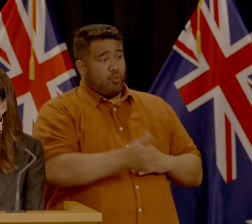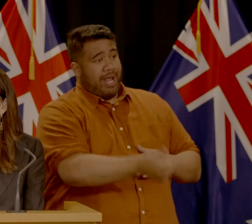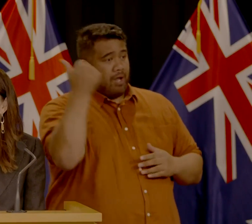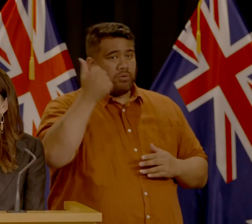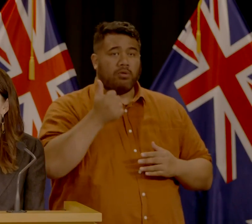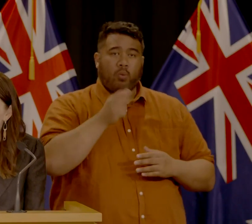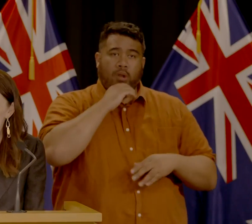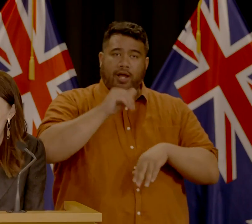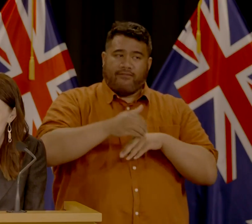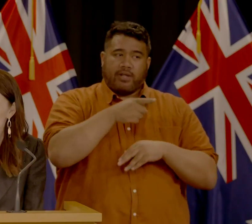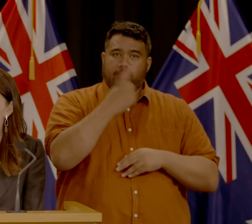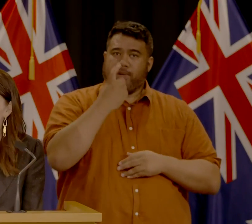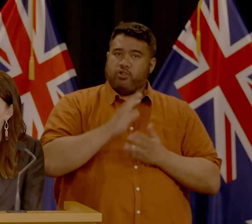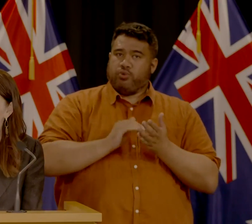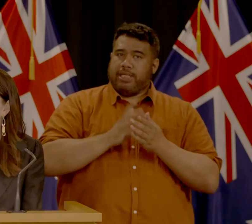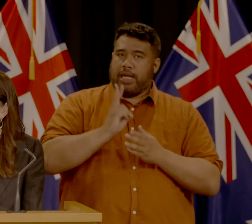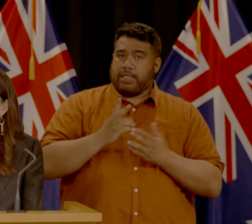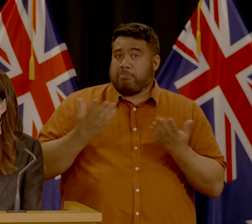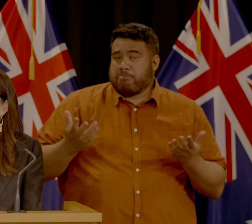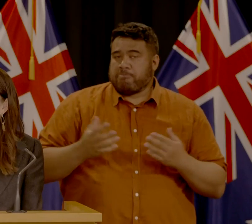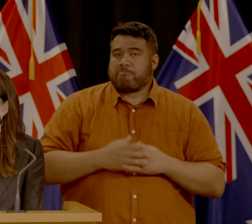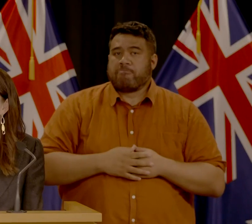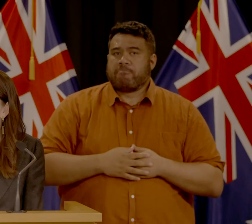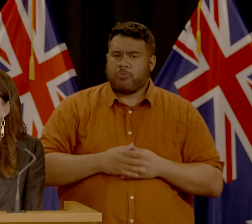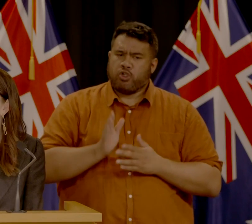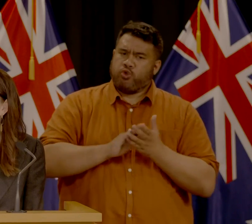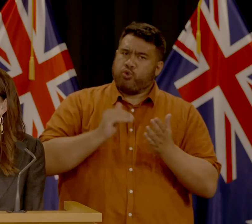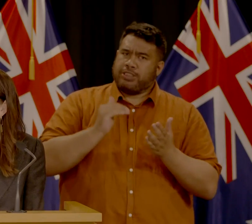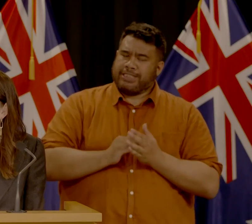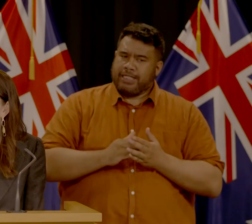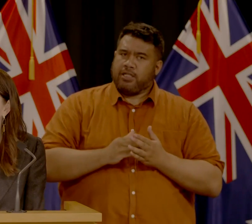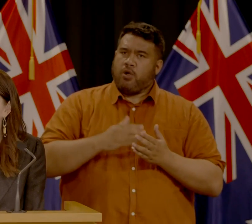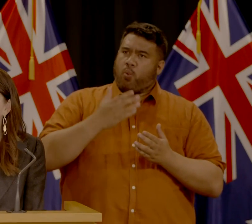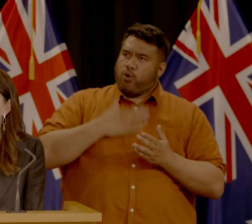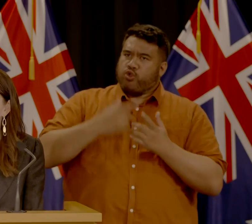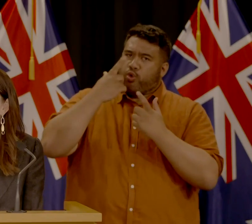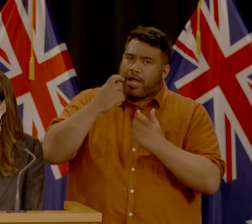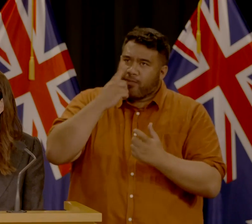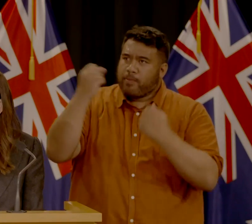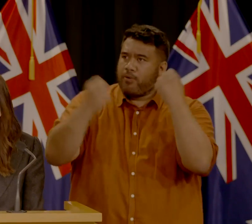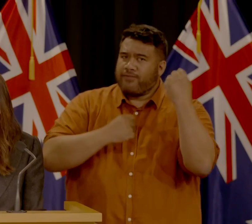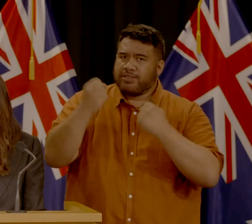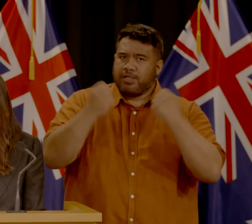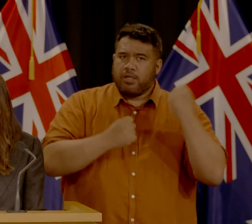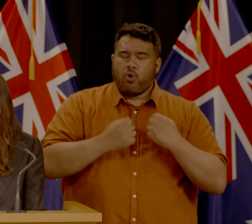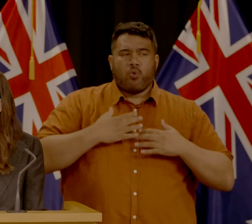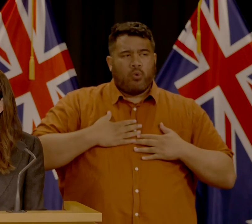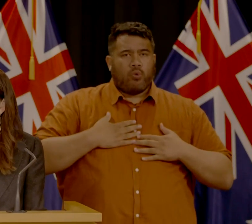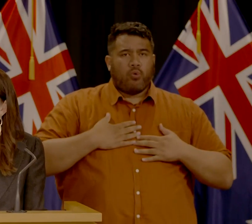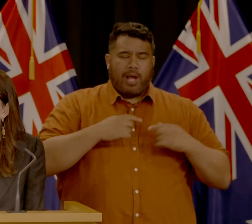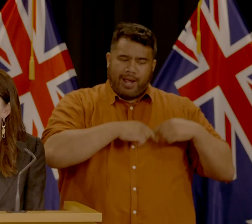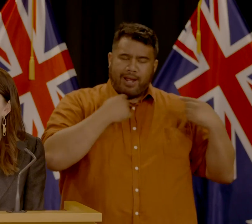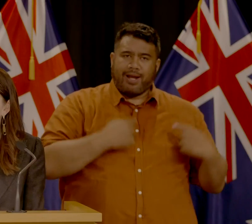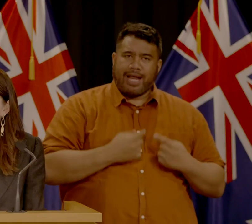Zealand. We are a country who take our roles and responsibility of being hospitable guests very, very seriously. But